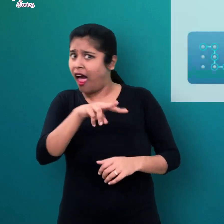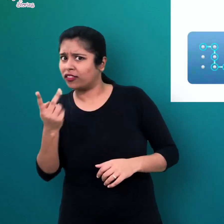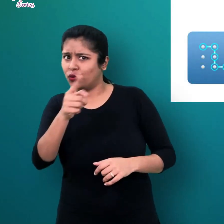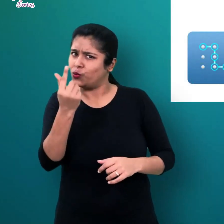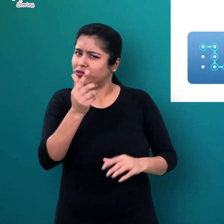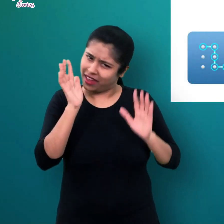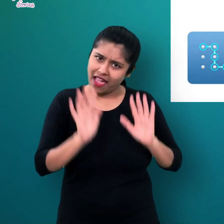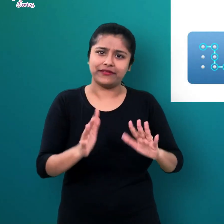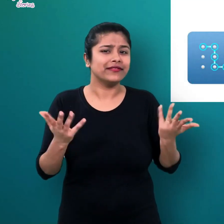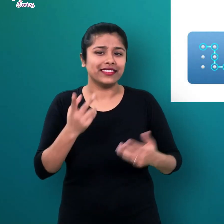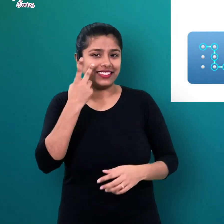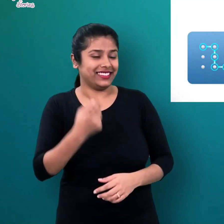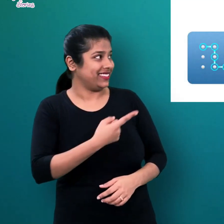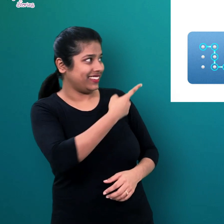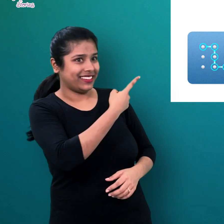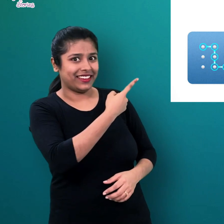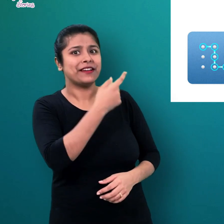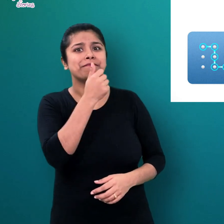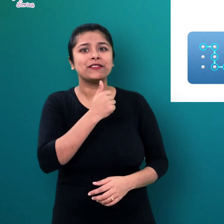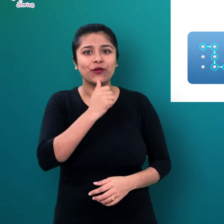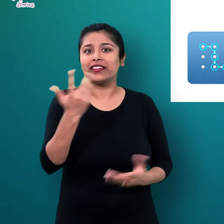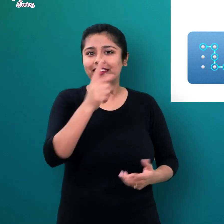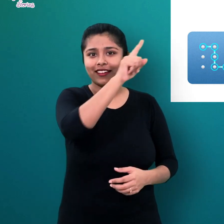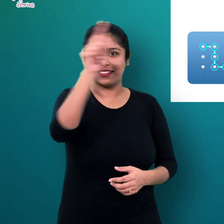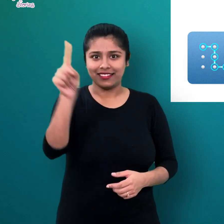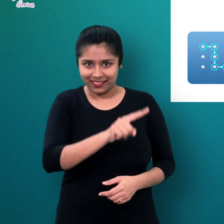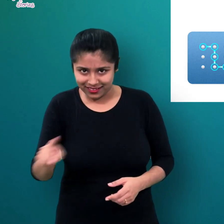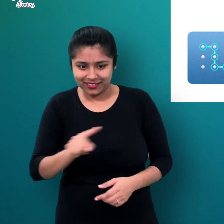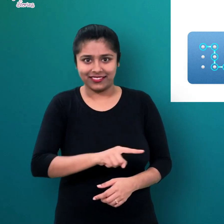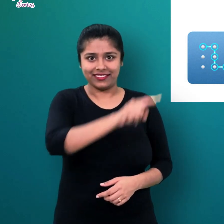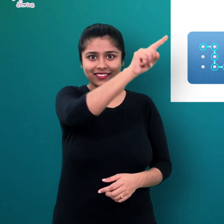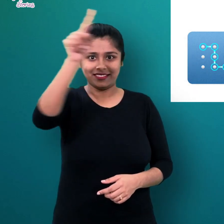A password could also be a set pattern you trace on the screen, like this.